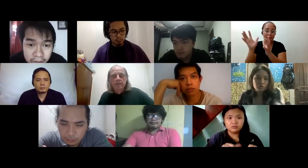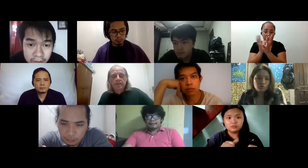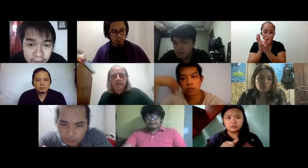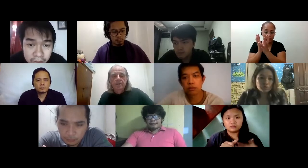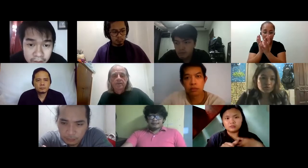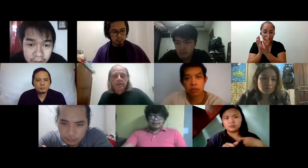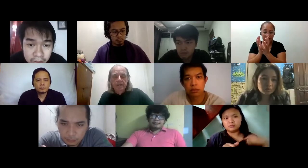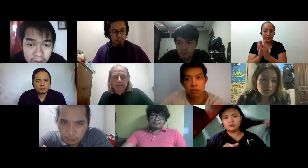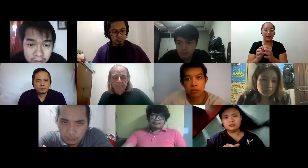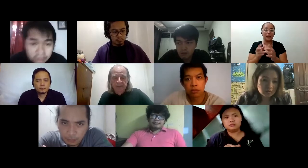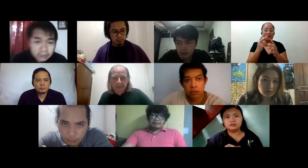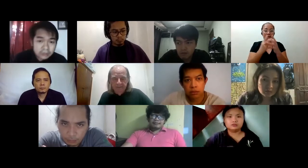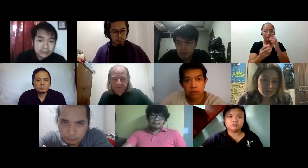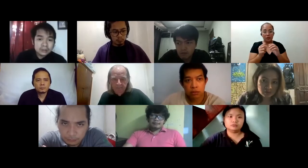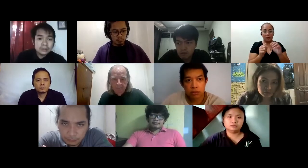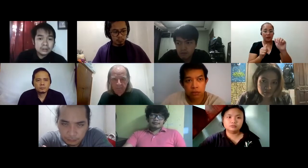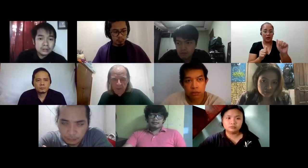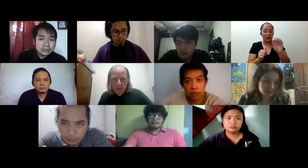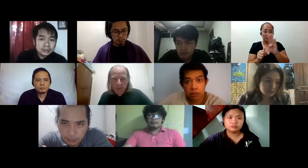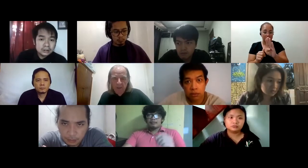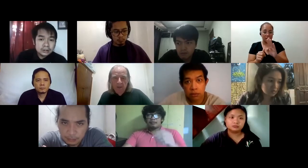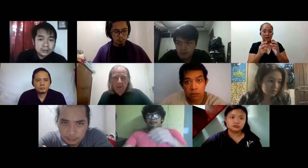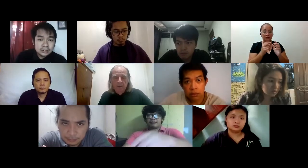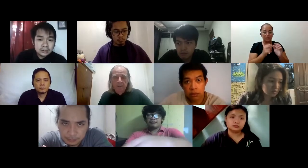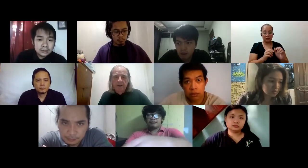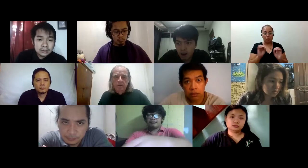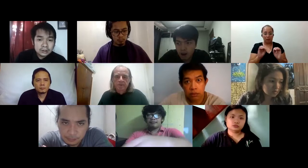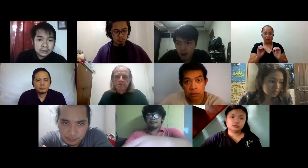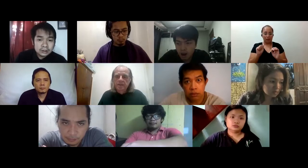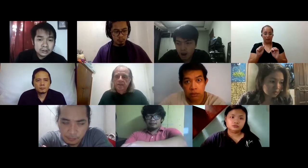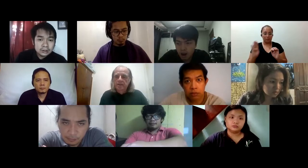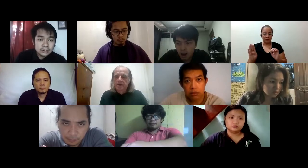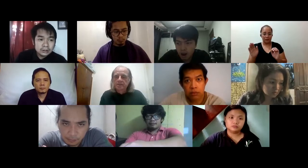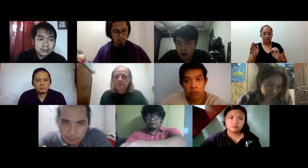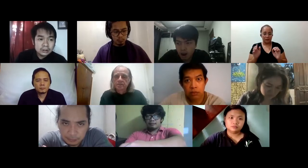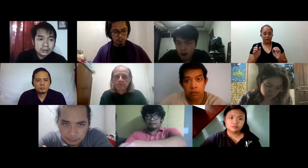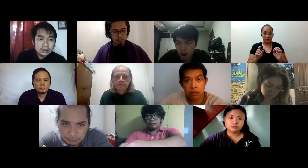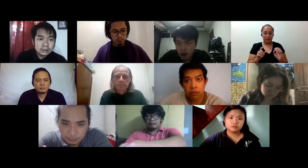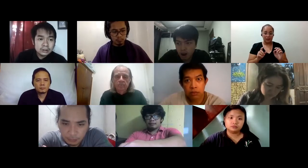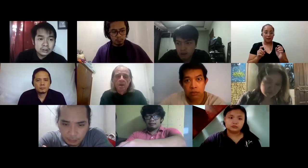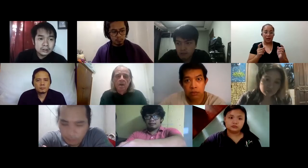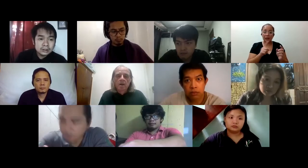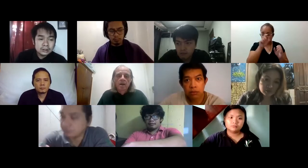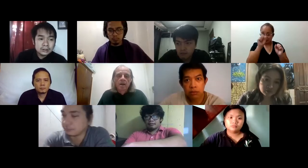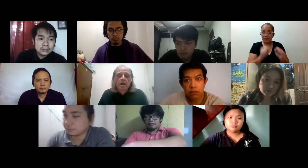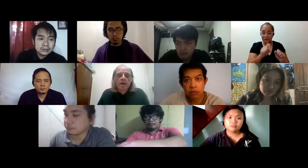B, neither A and B. Okay, that question I could ask you,